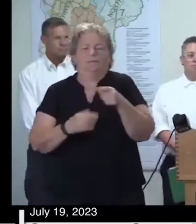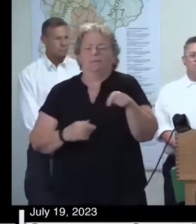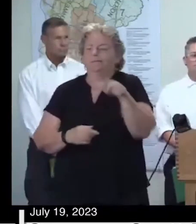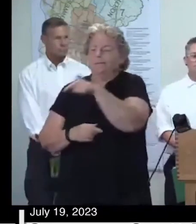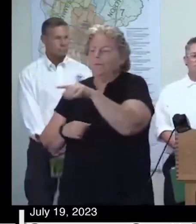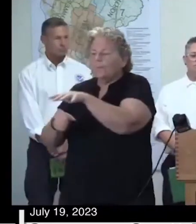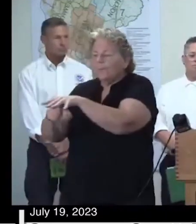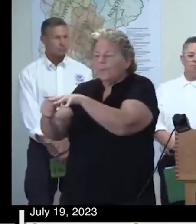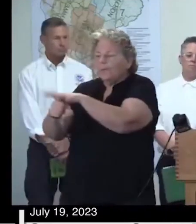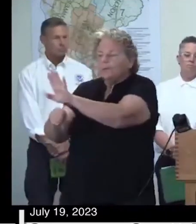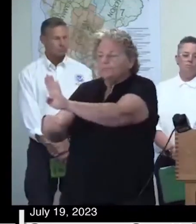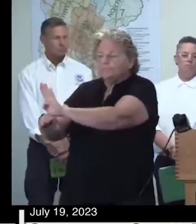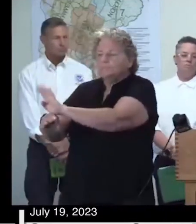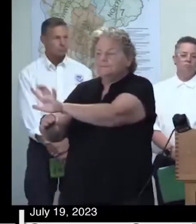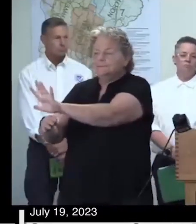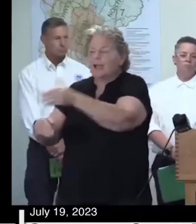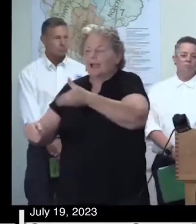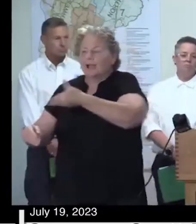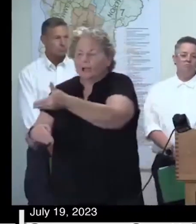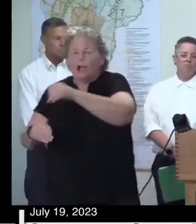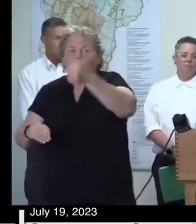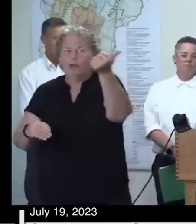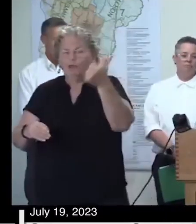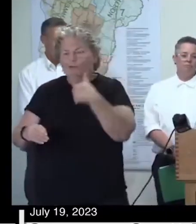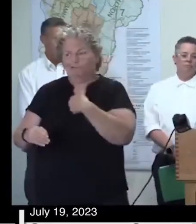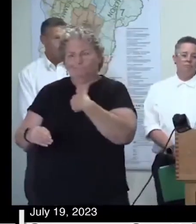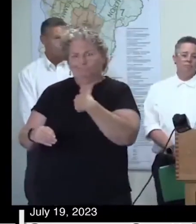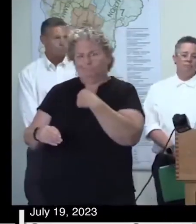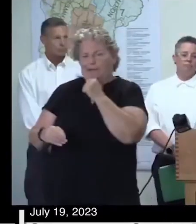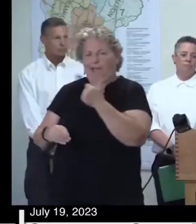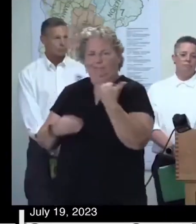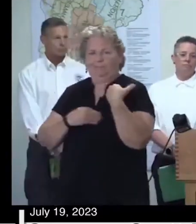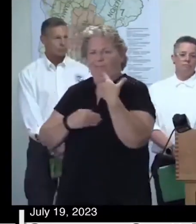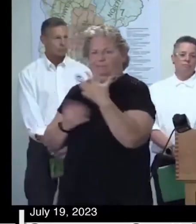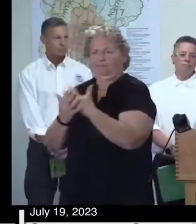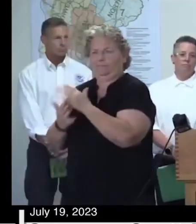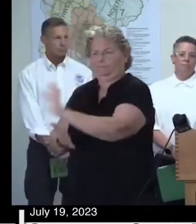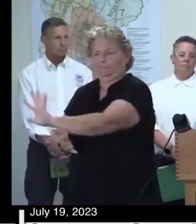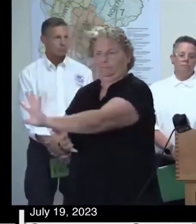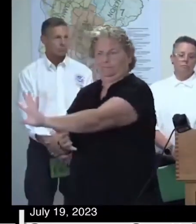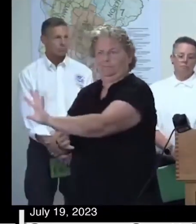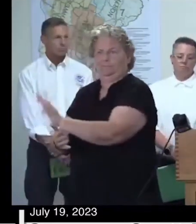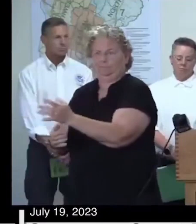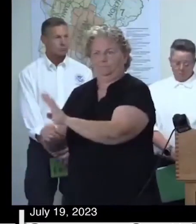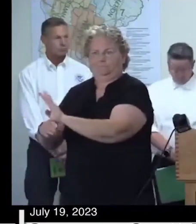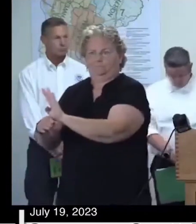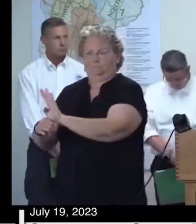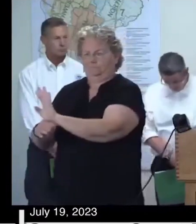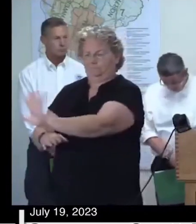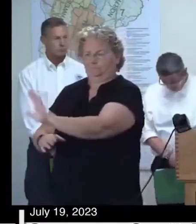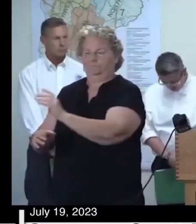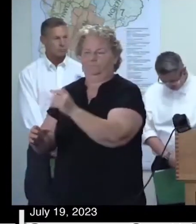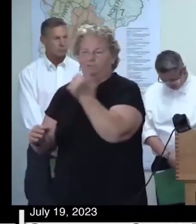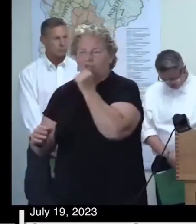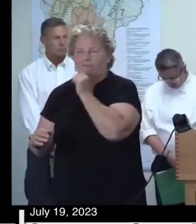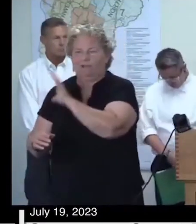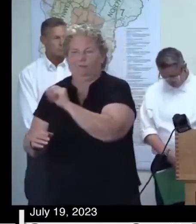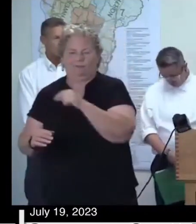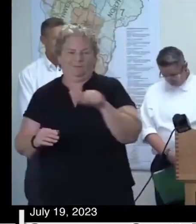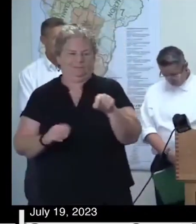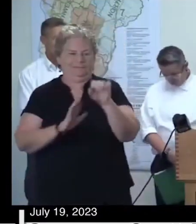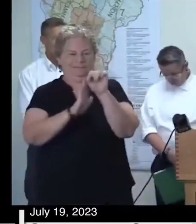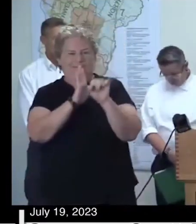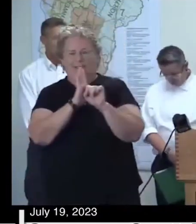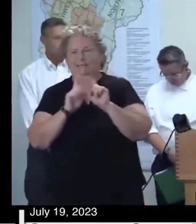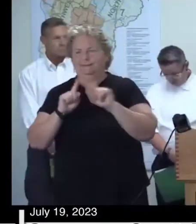municipality and that contractor. We would offer that if you haven't fully vetted,